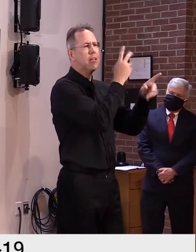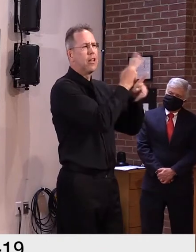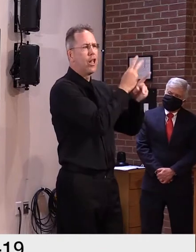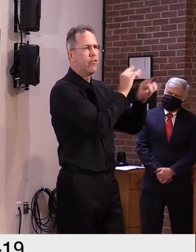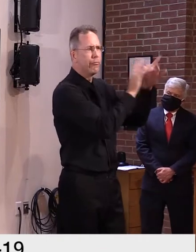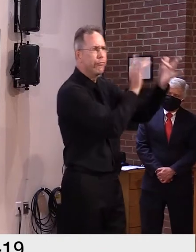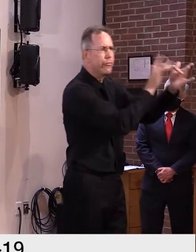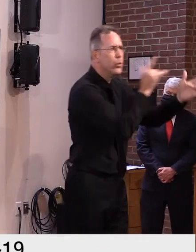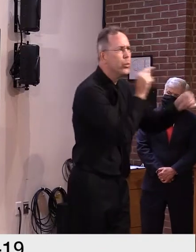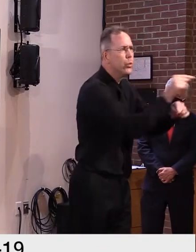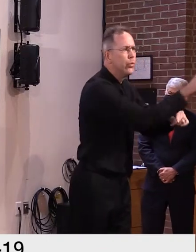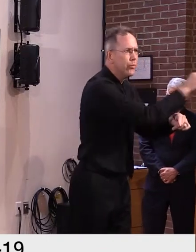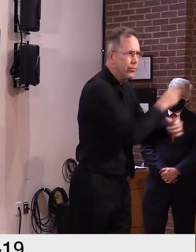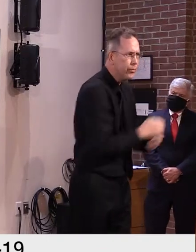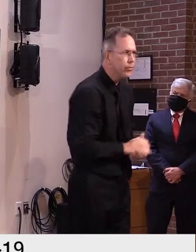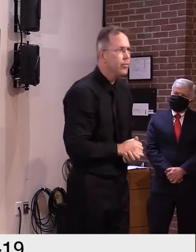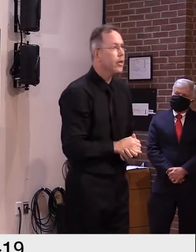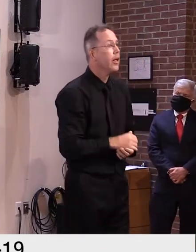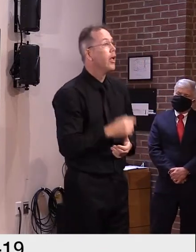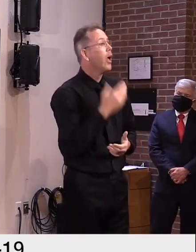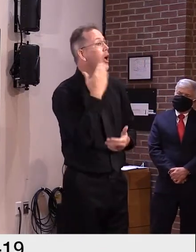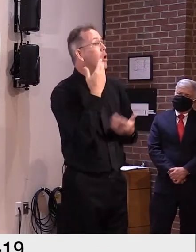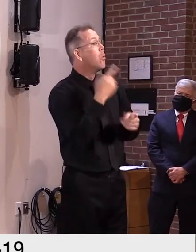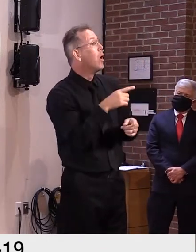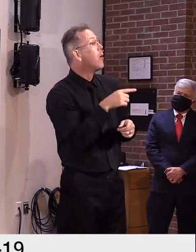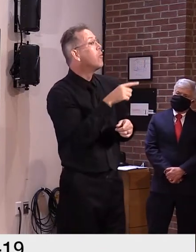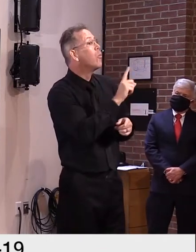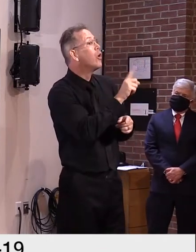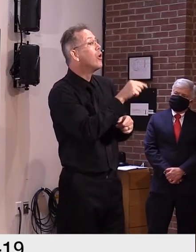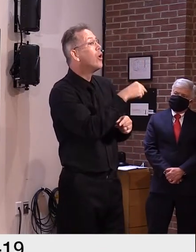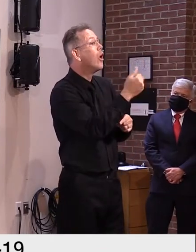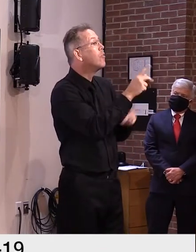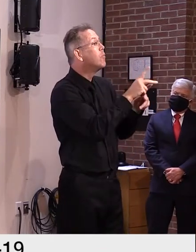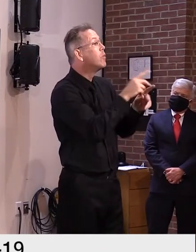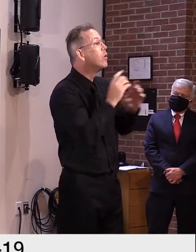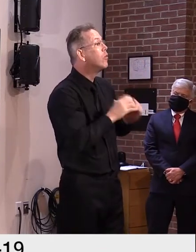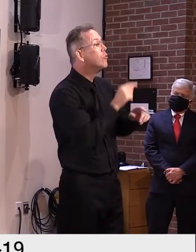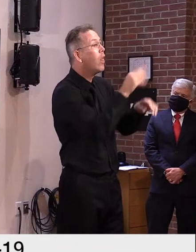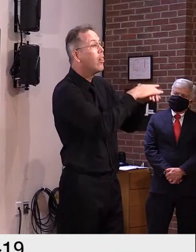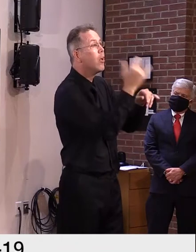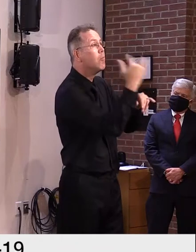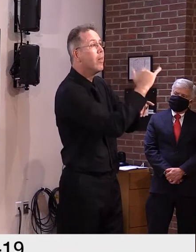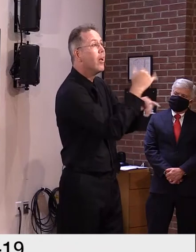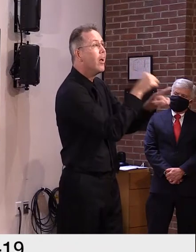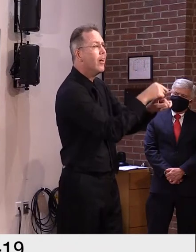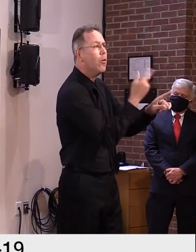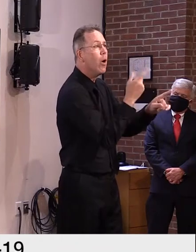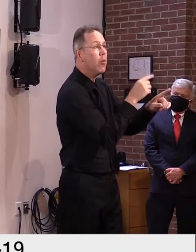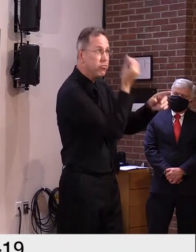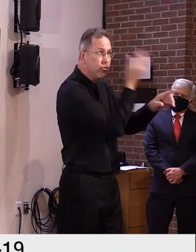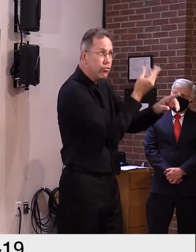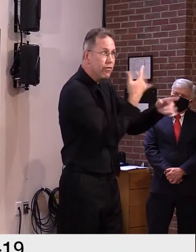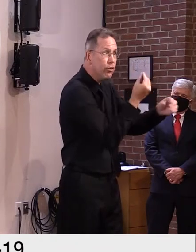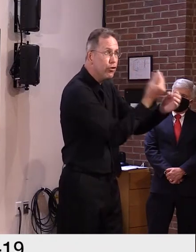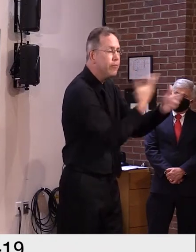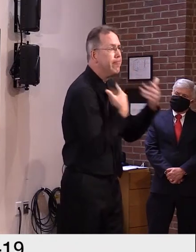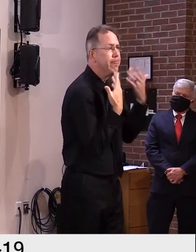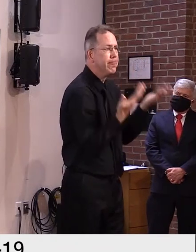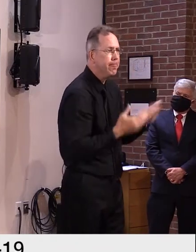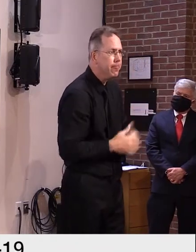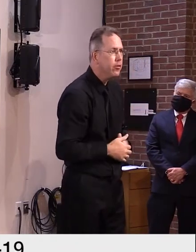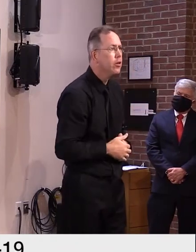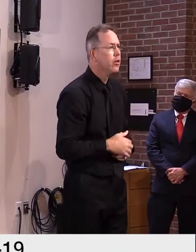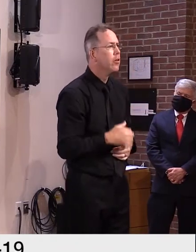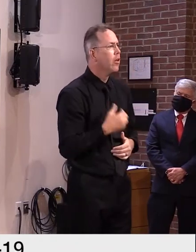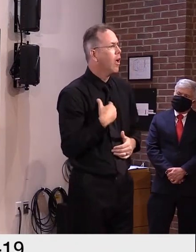Although I'm not aware that there were other passengers, but certainly there was crew. And so there are mechanisms in place so